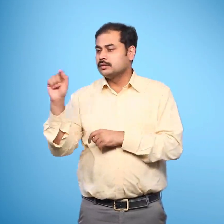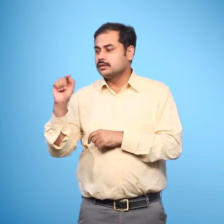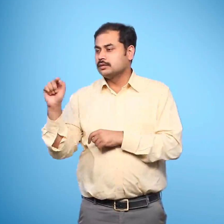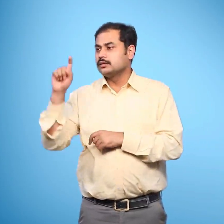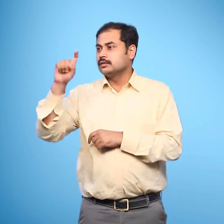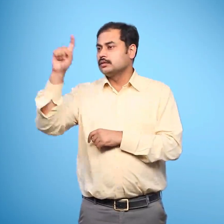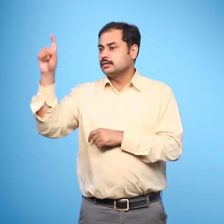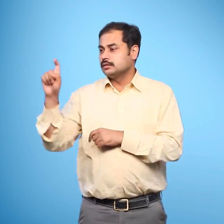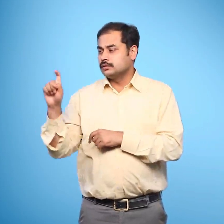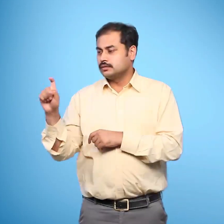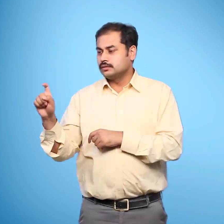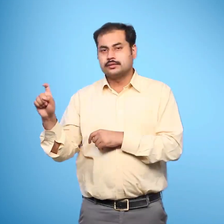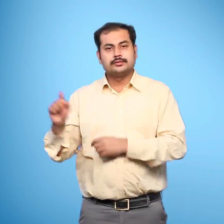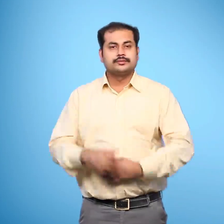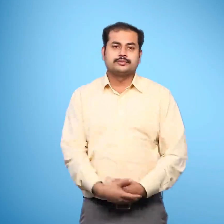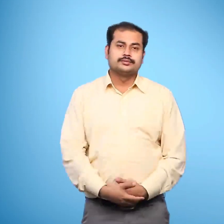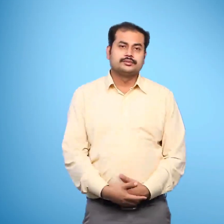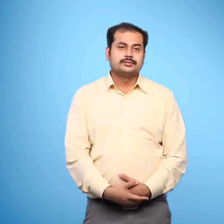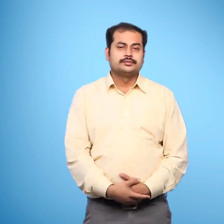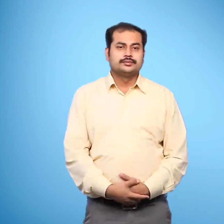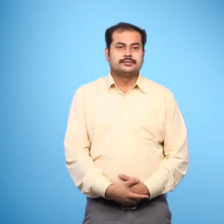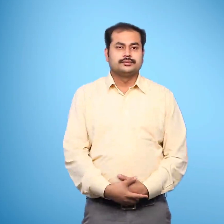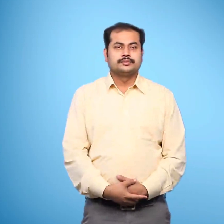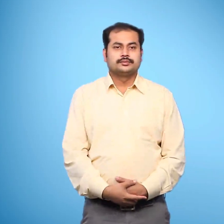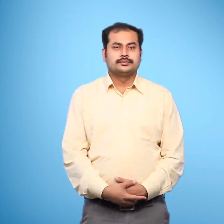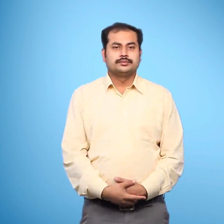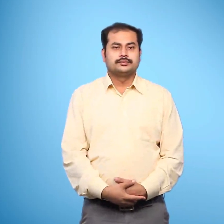question mark written on a blackboard.